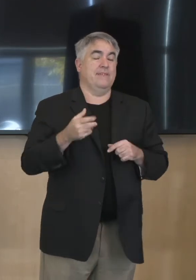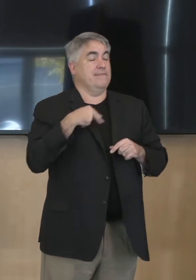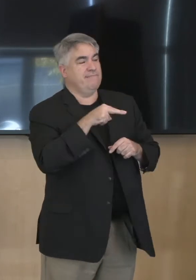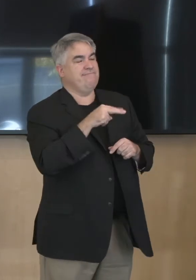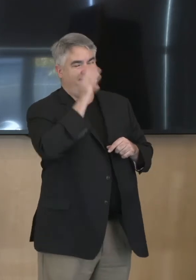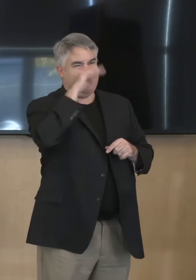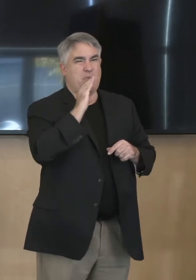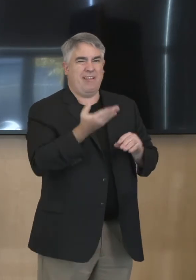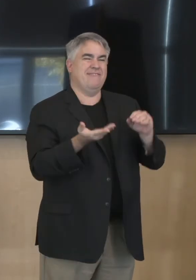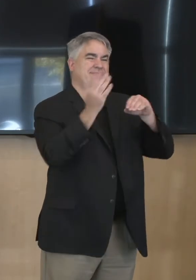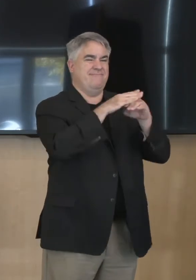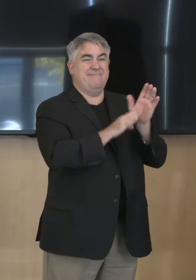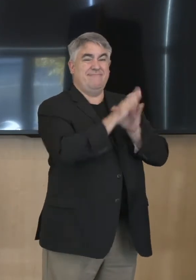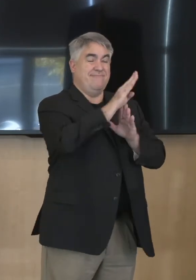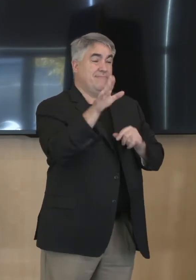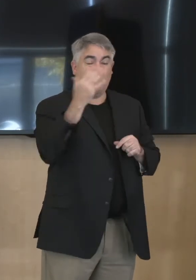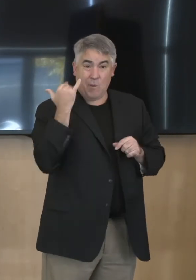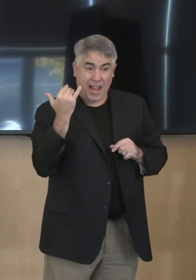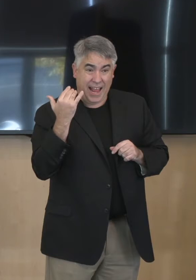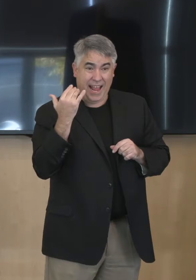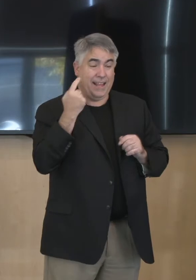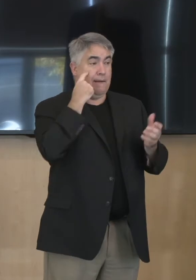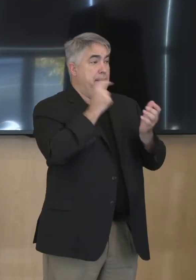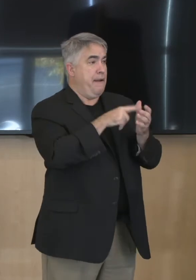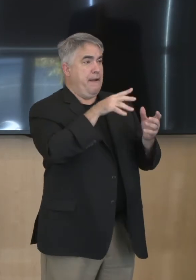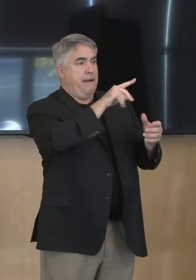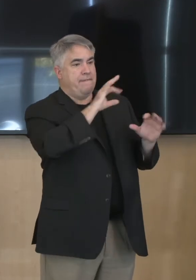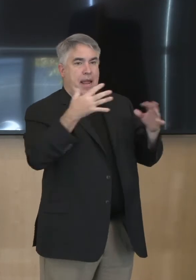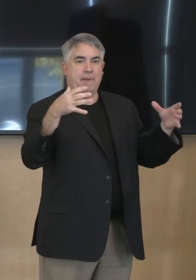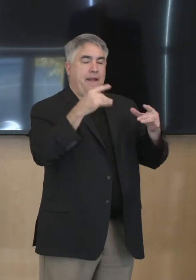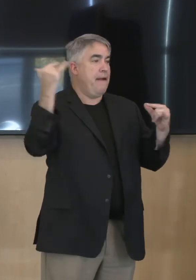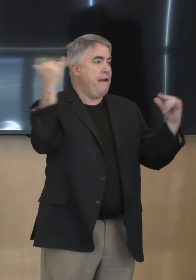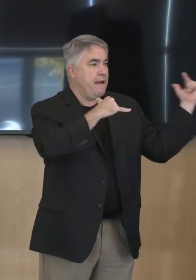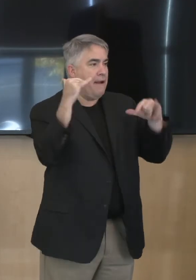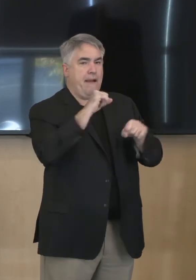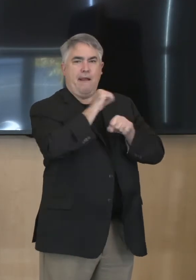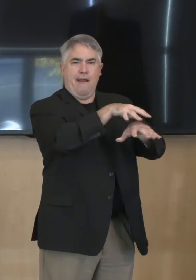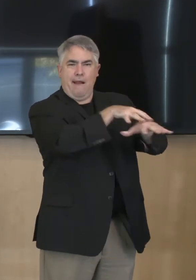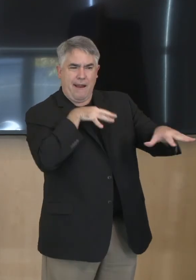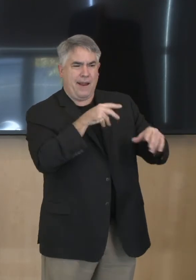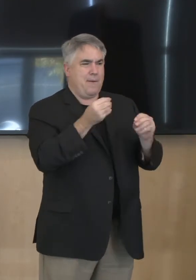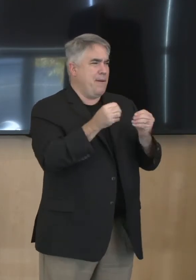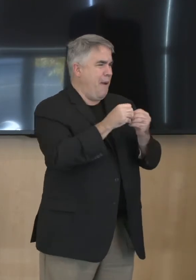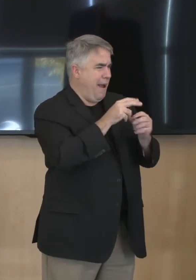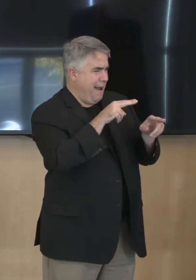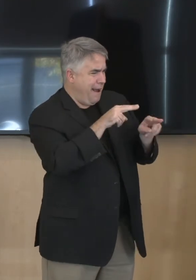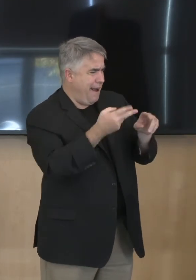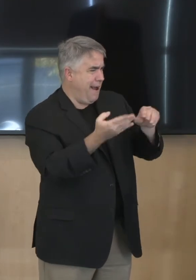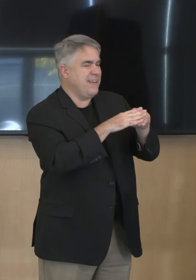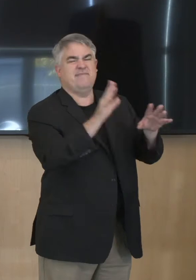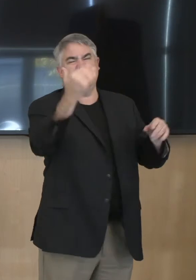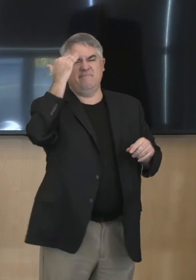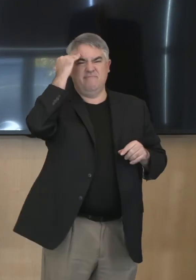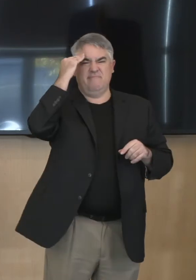New Year's. Based on traffic patterns and airline patterns, it seems that probably not everyone followed the public health orders surrounding the